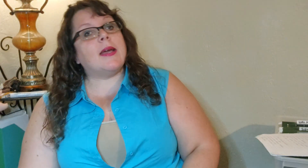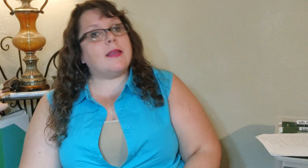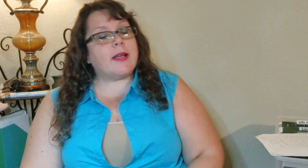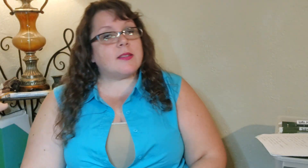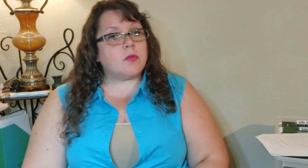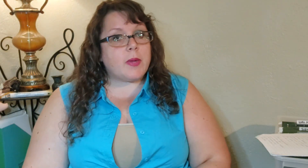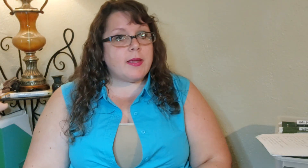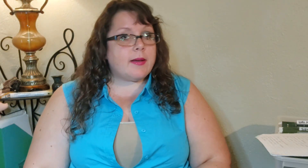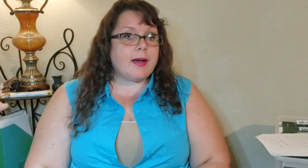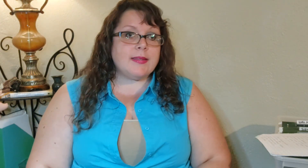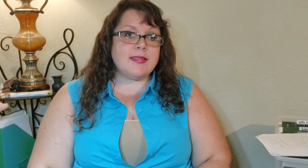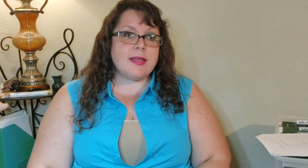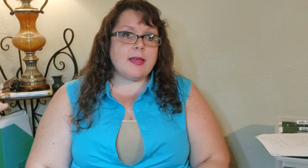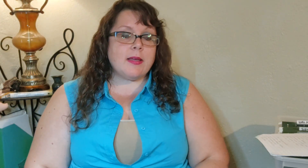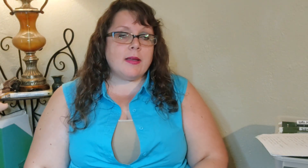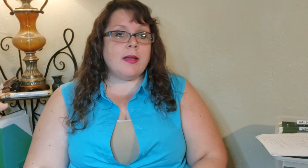And next week I see